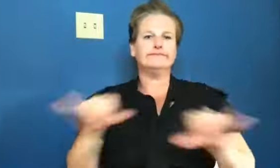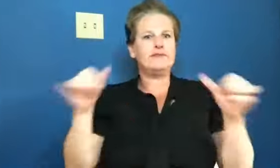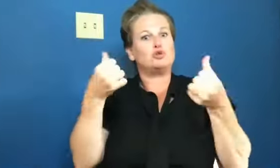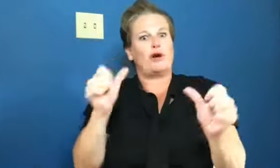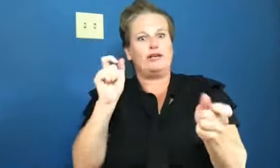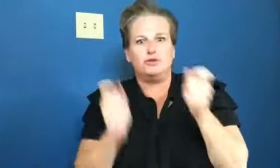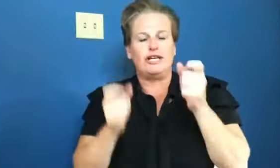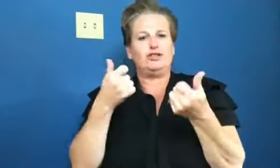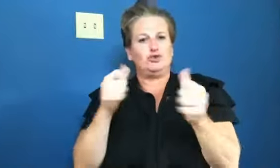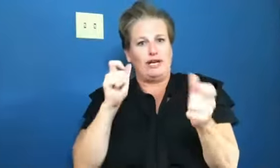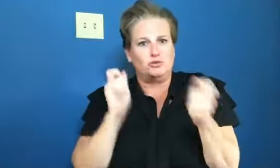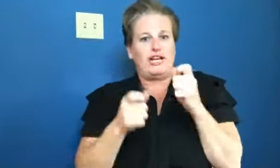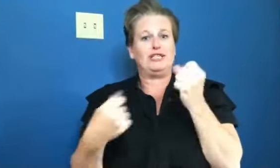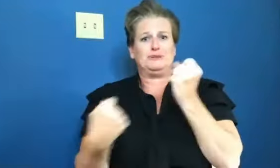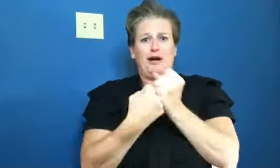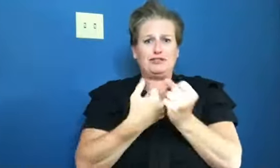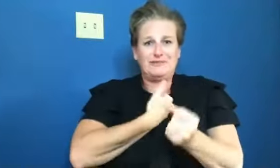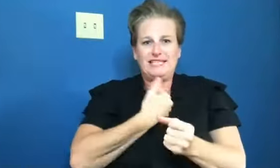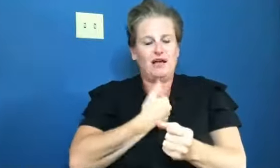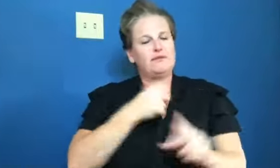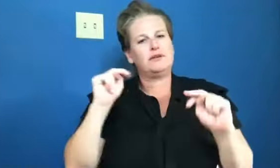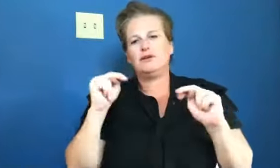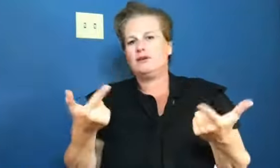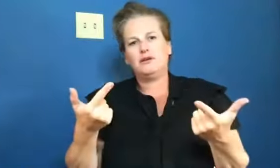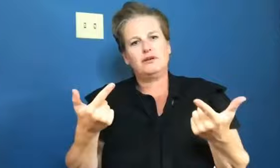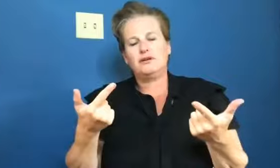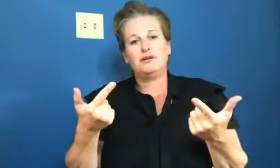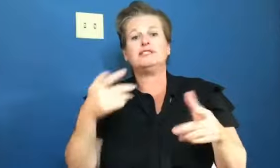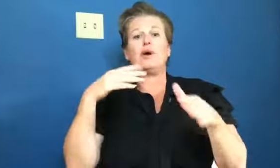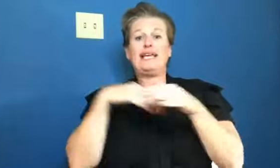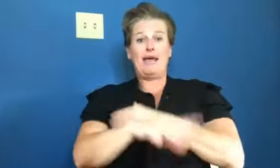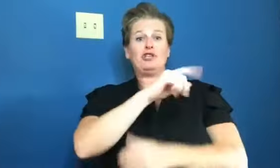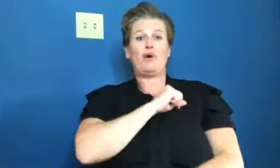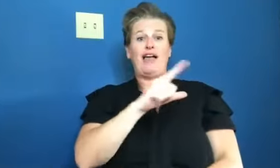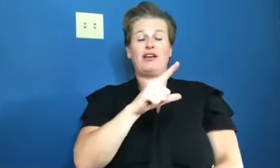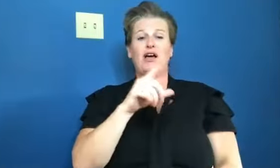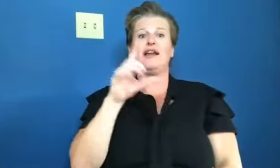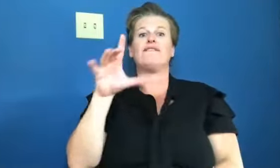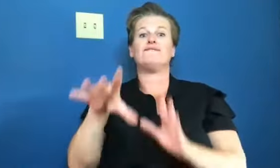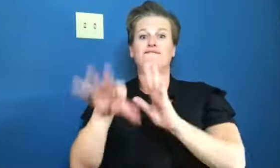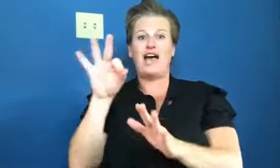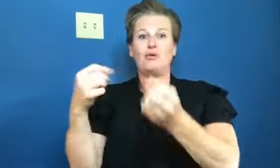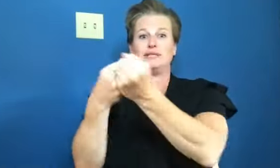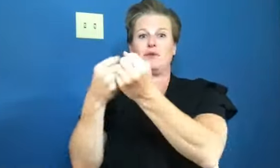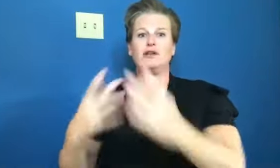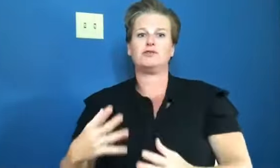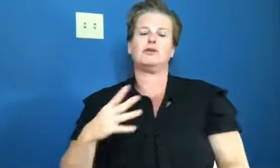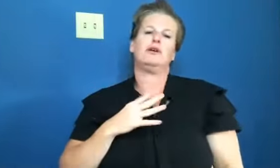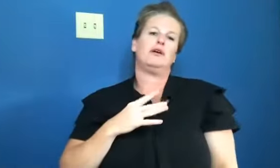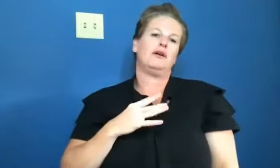myself before I finally, came into Al-Anon and got a sponsor. And that's my ism. I sponsor myself. That's the